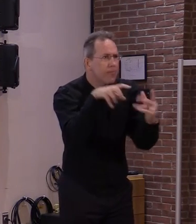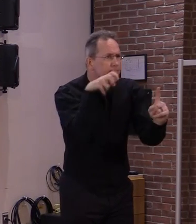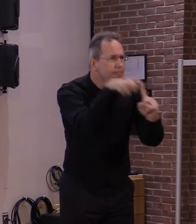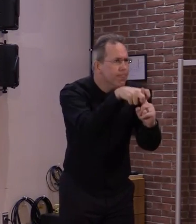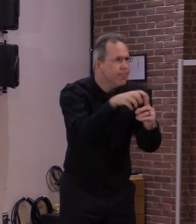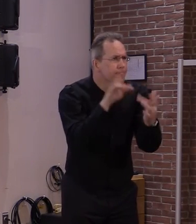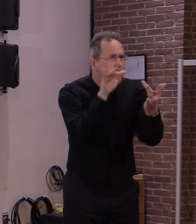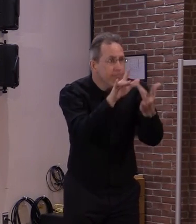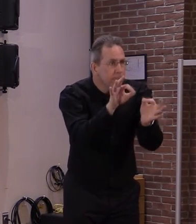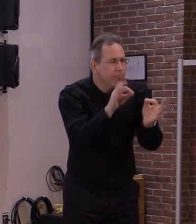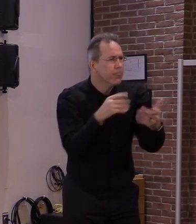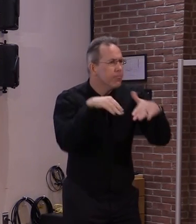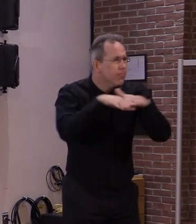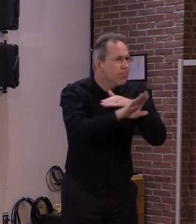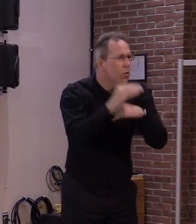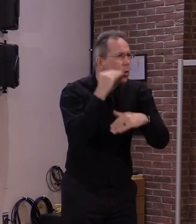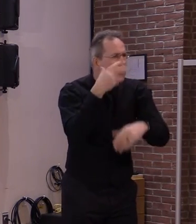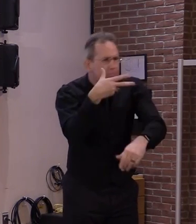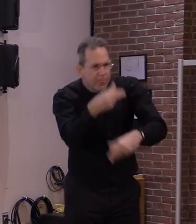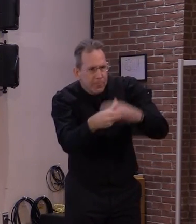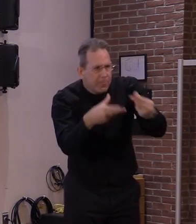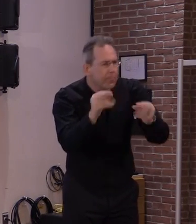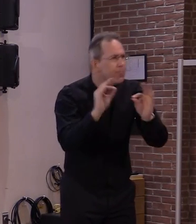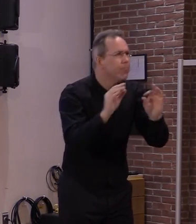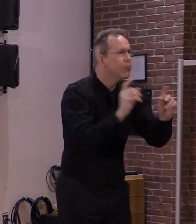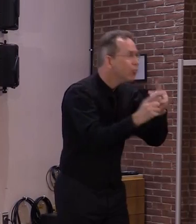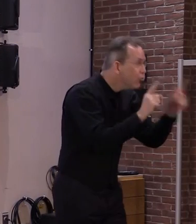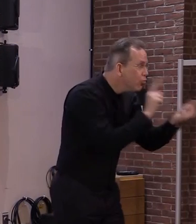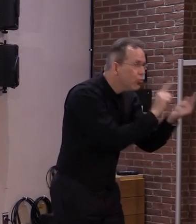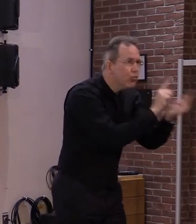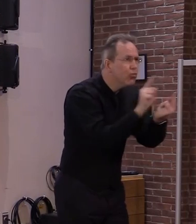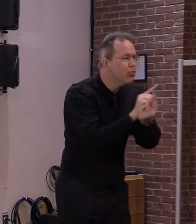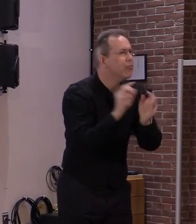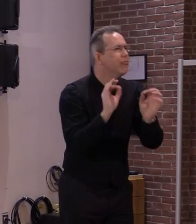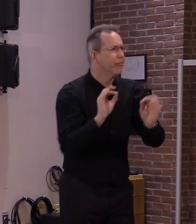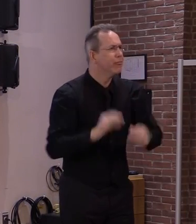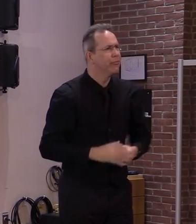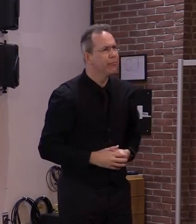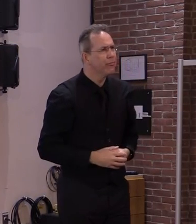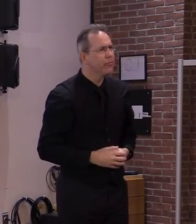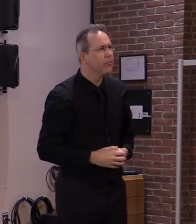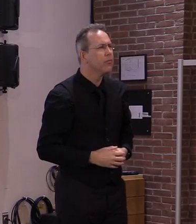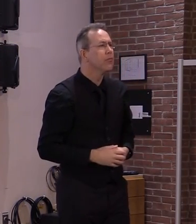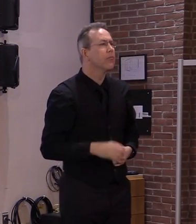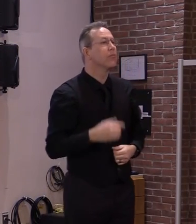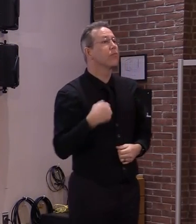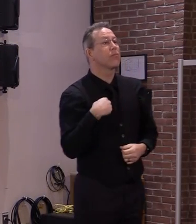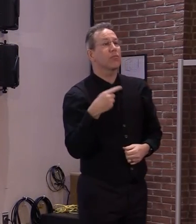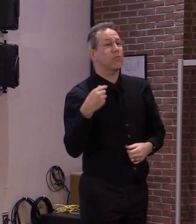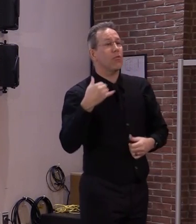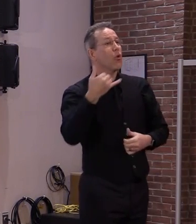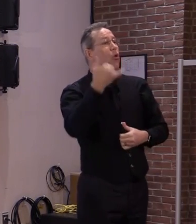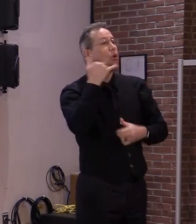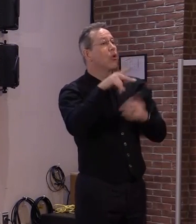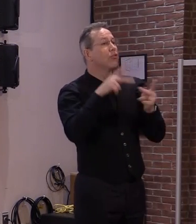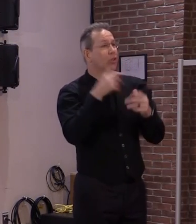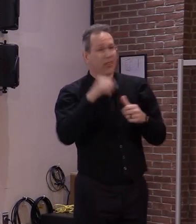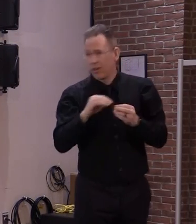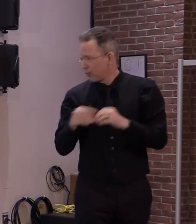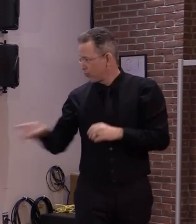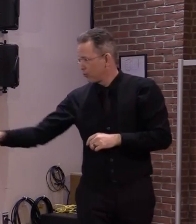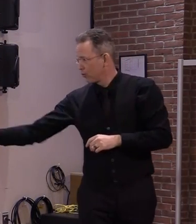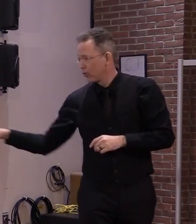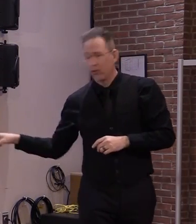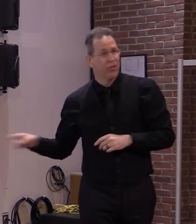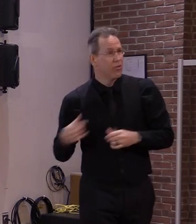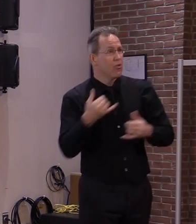receive requests for appointments from homebound individuals early next week for those who have yet to be